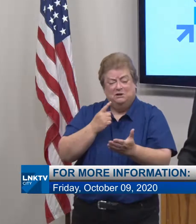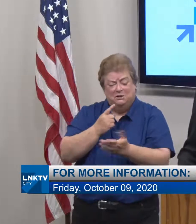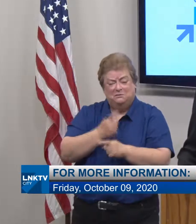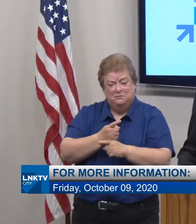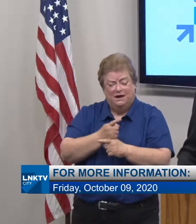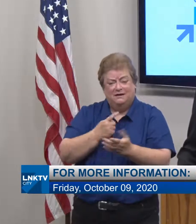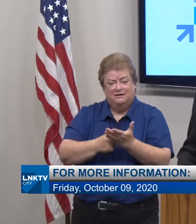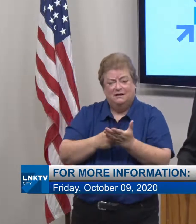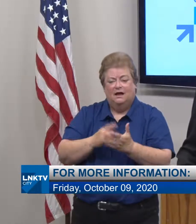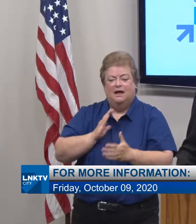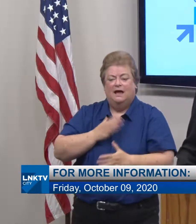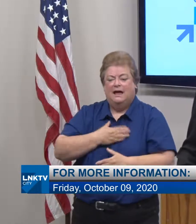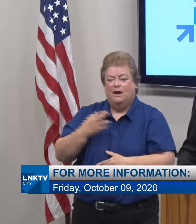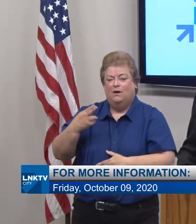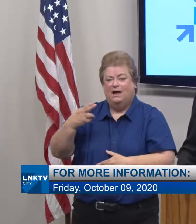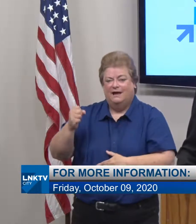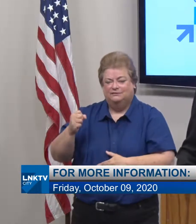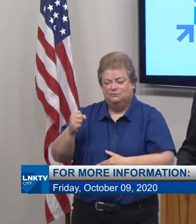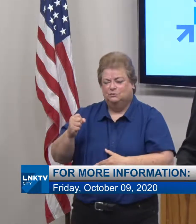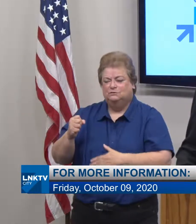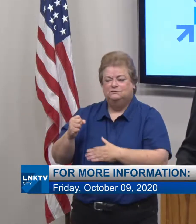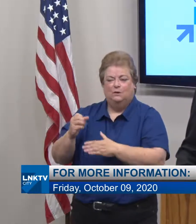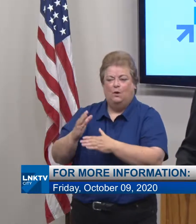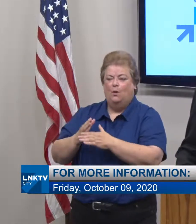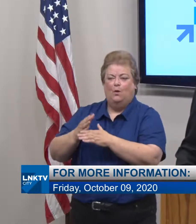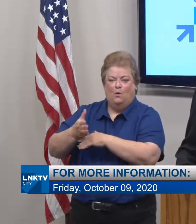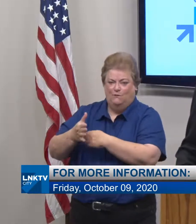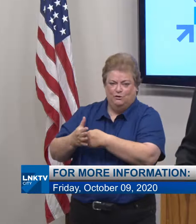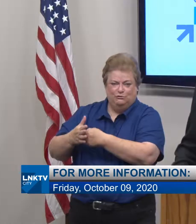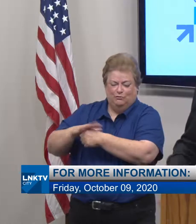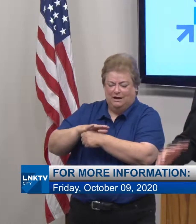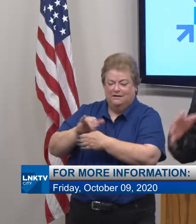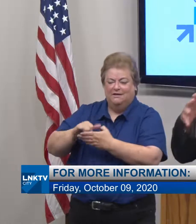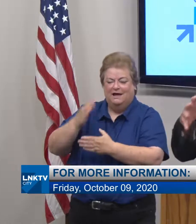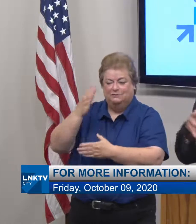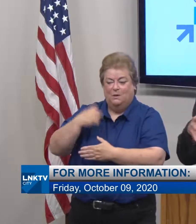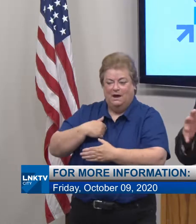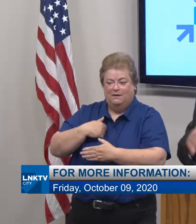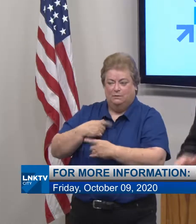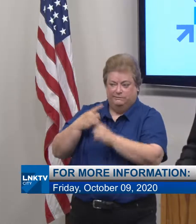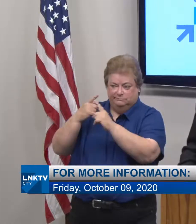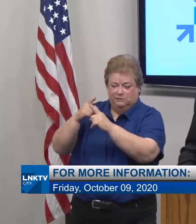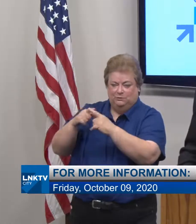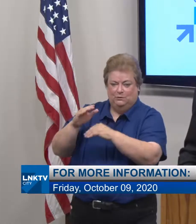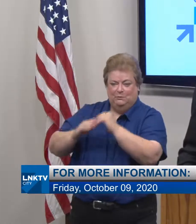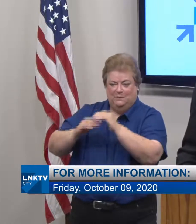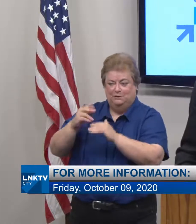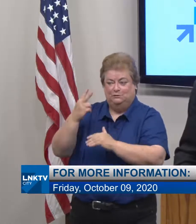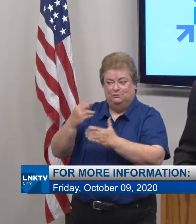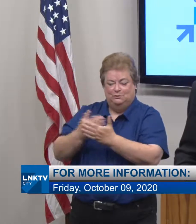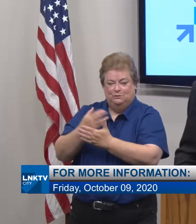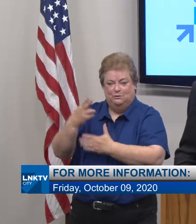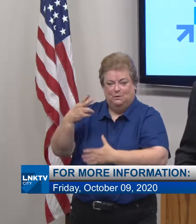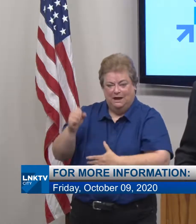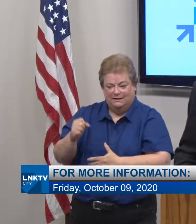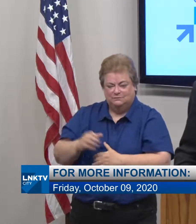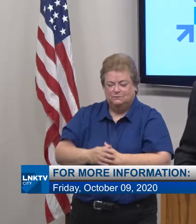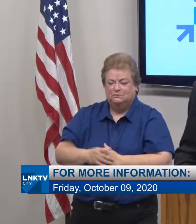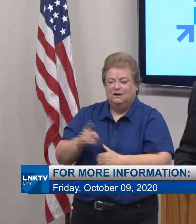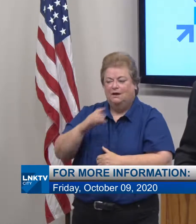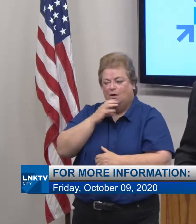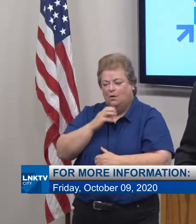are overcrowded, which is why we've got 2 new high schools coming. And these are older kids that are more likely